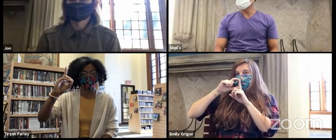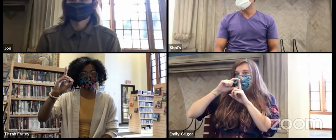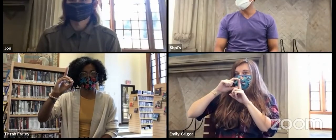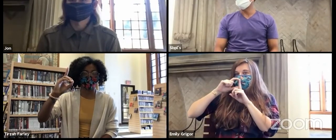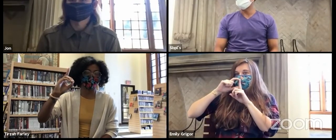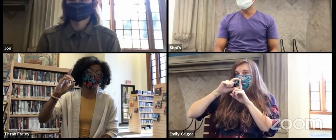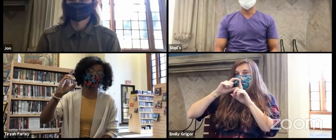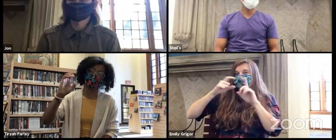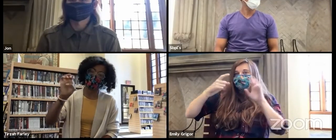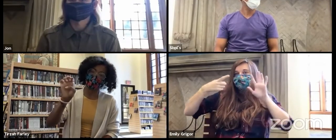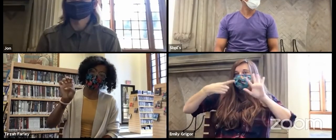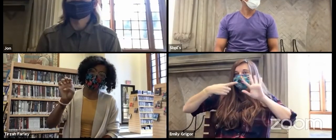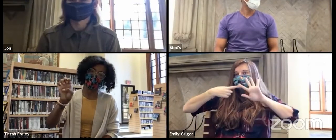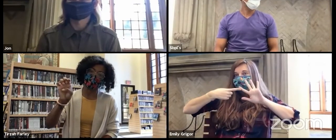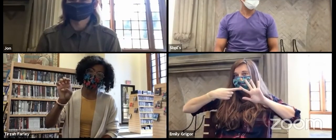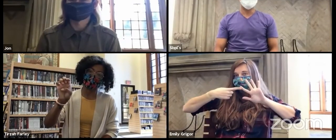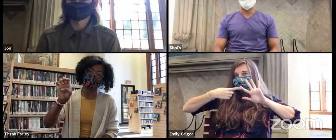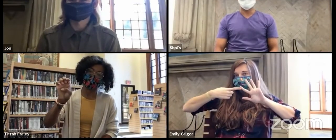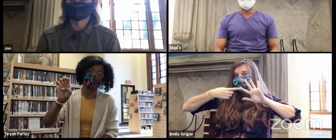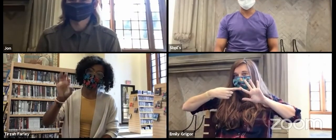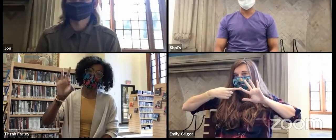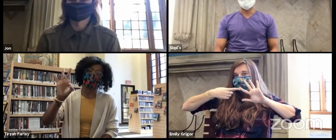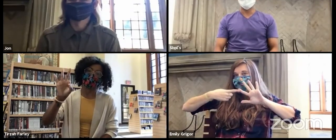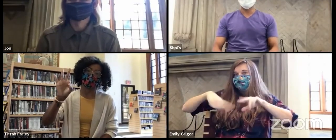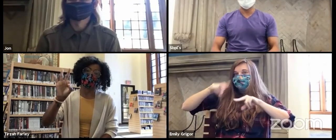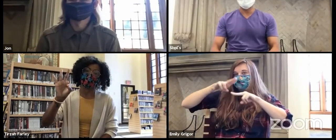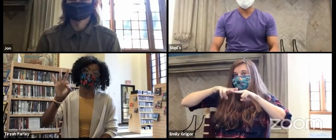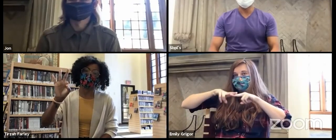E, F, G,